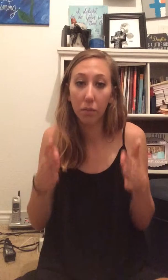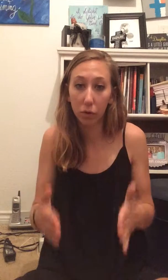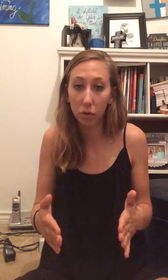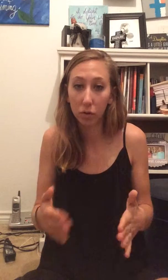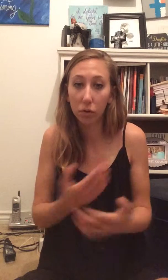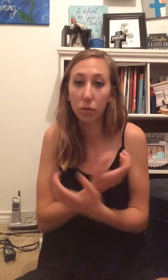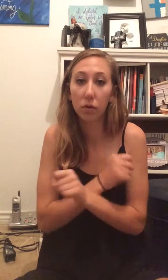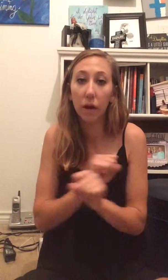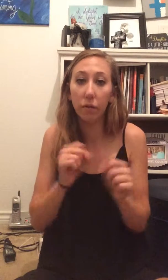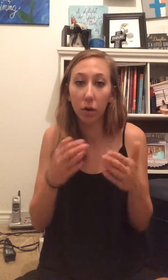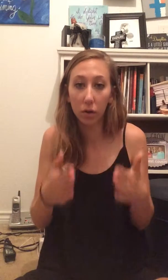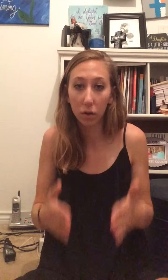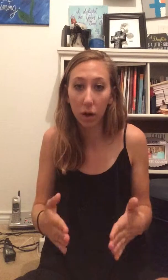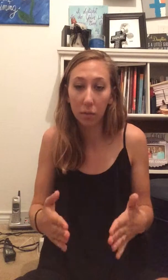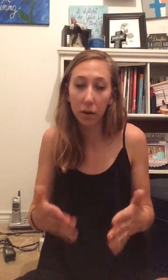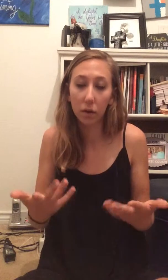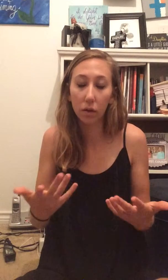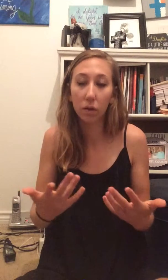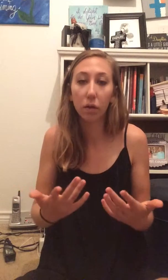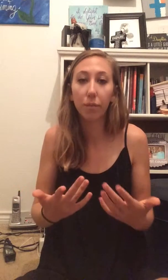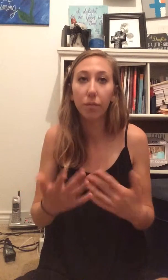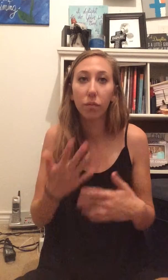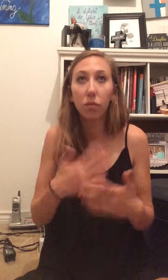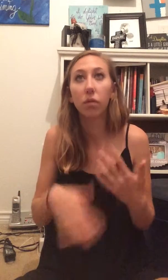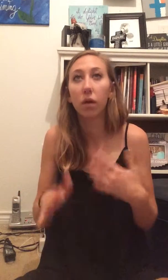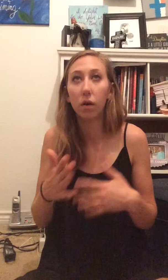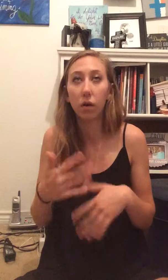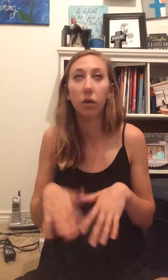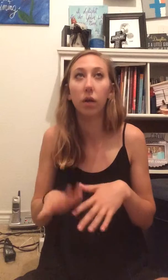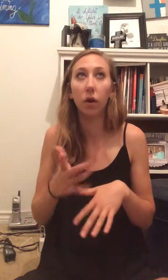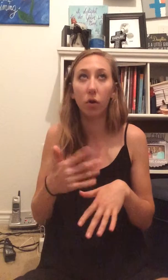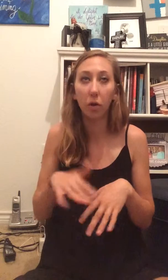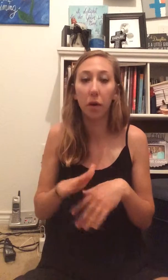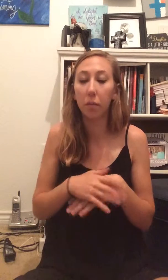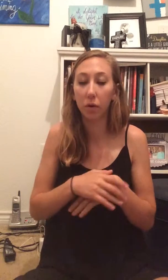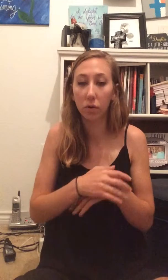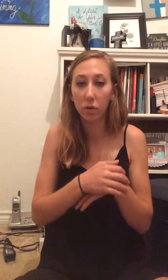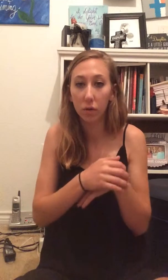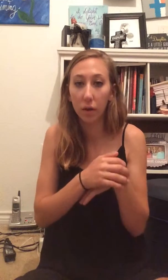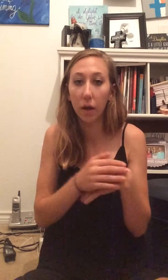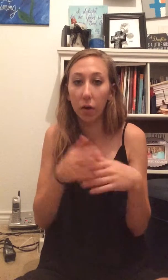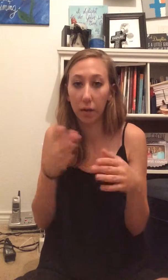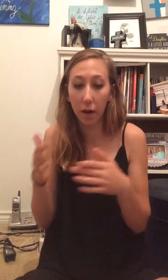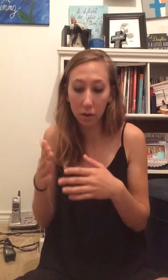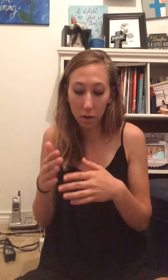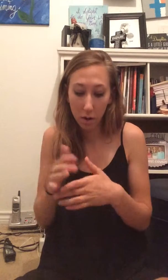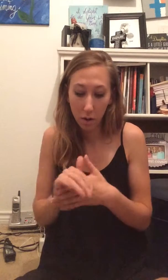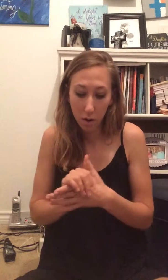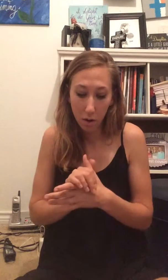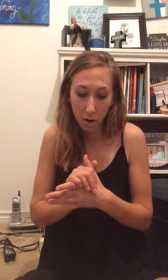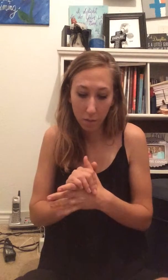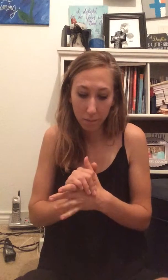then person. So savior, it makes it that you're talking about a person, that they are that. Um,